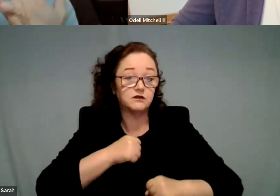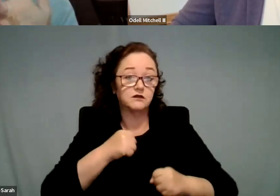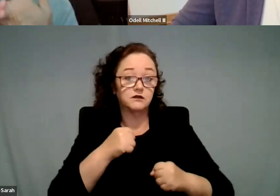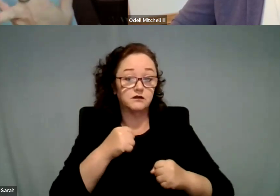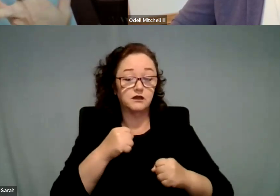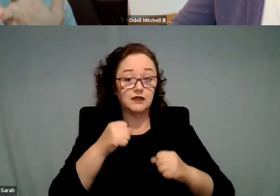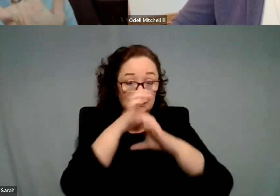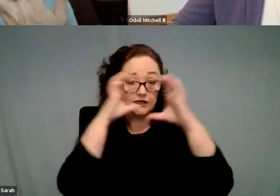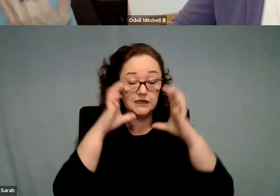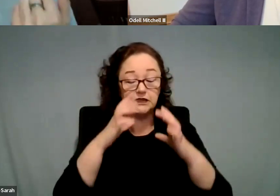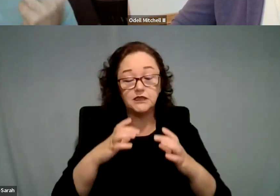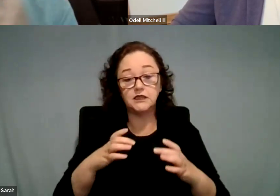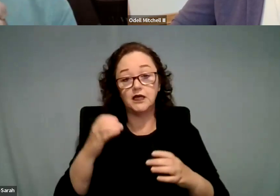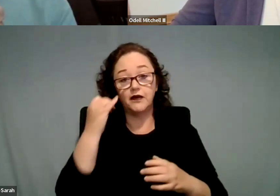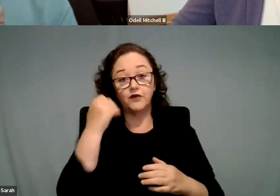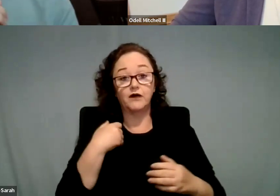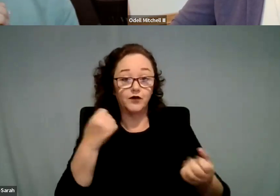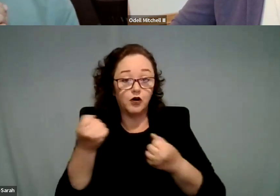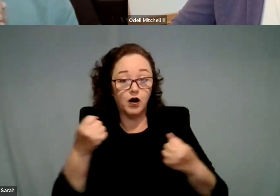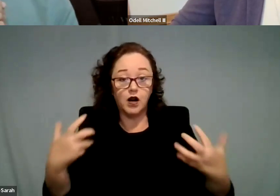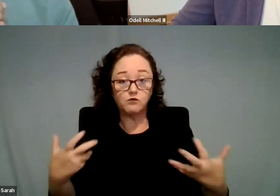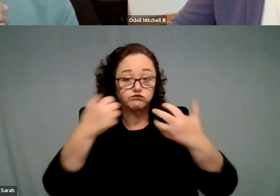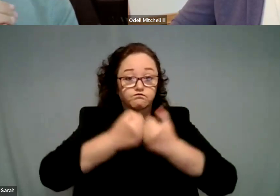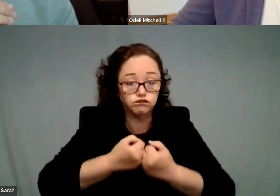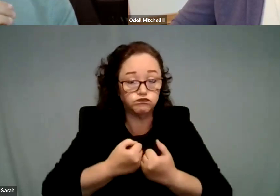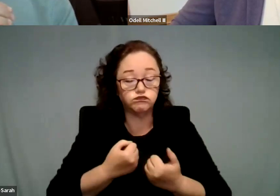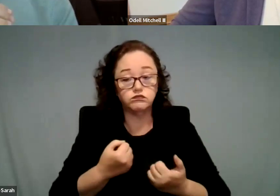using cars and having auto accidents and things.